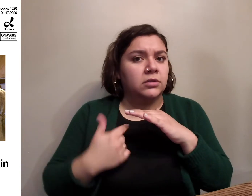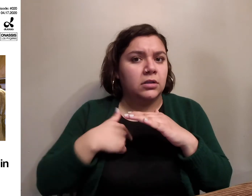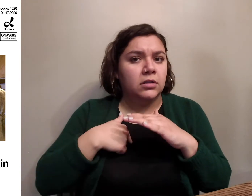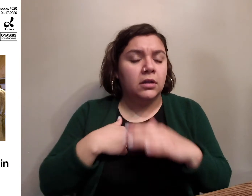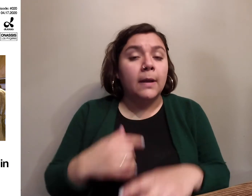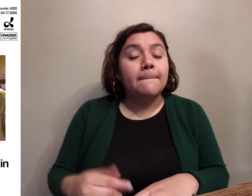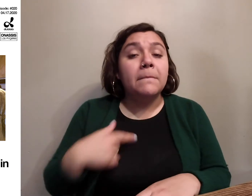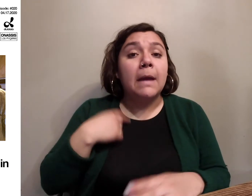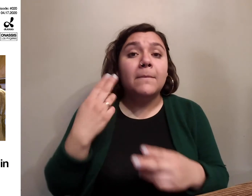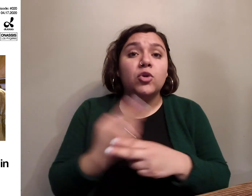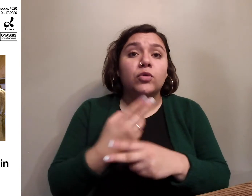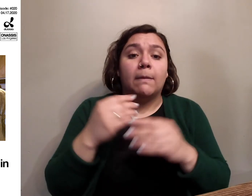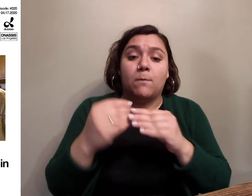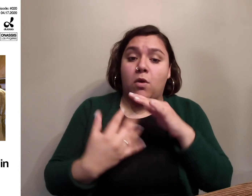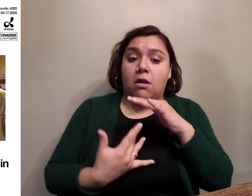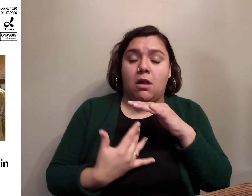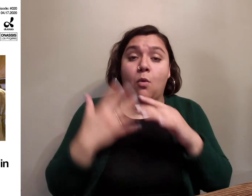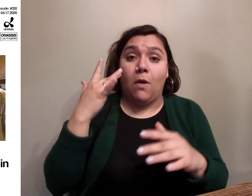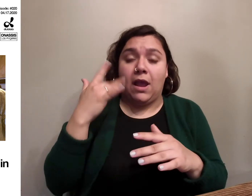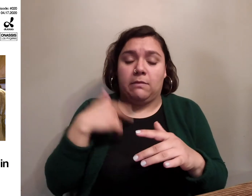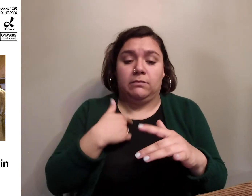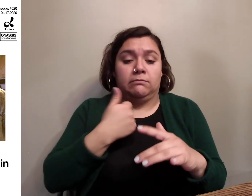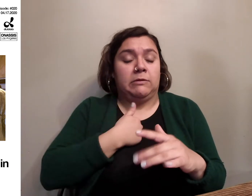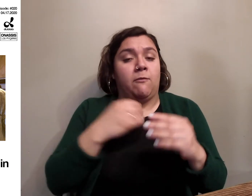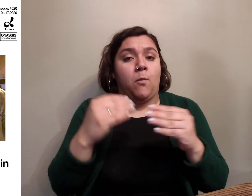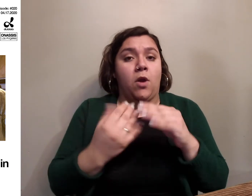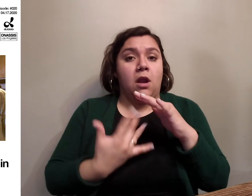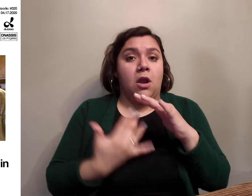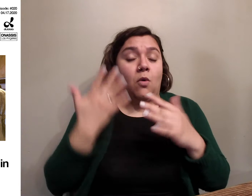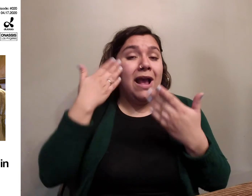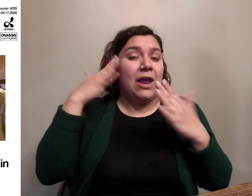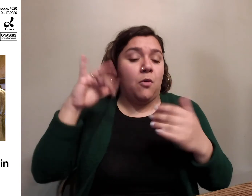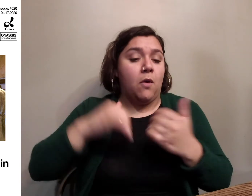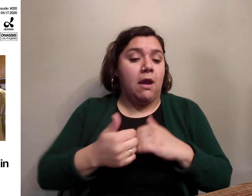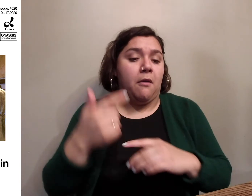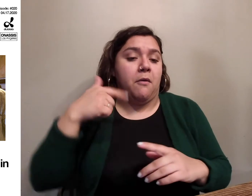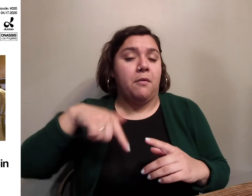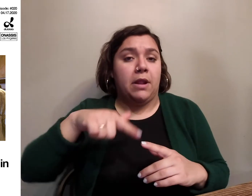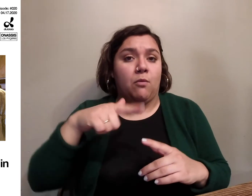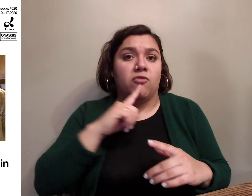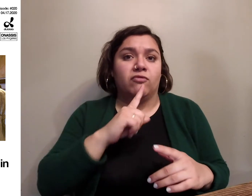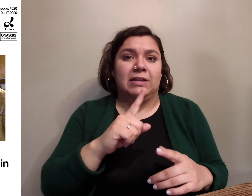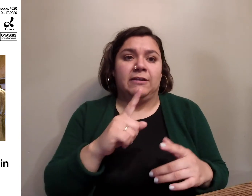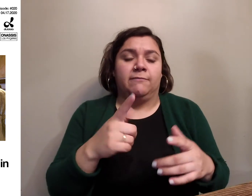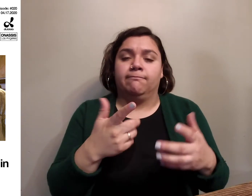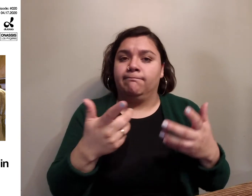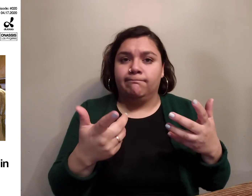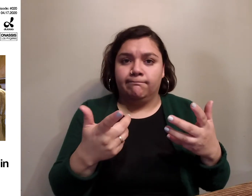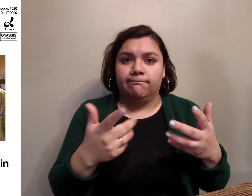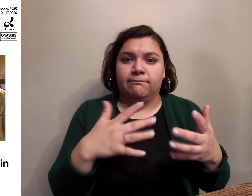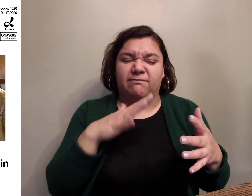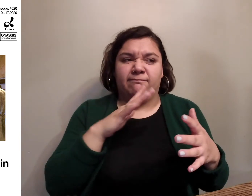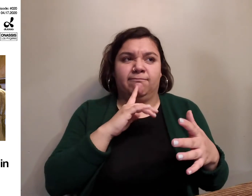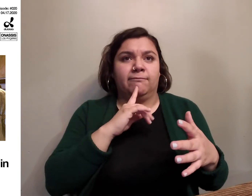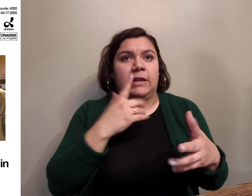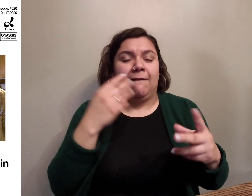because I don't know how they're going to climb out of the amount of money that we're spending foolishly. Like, we didn't have to